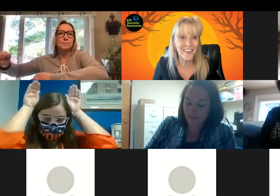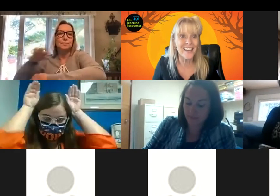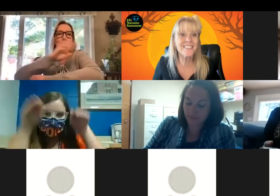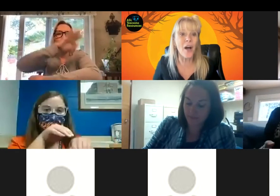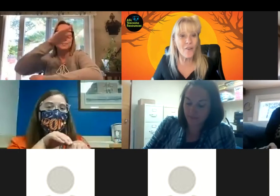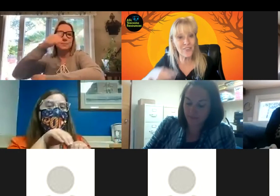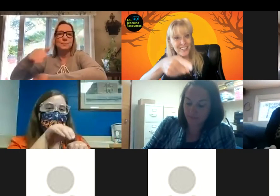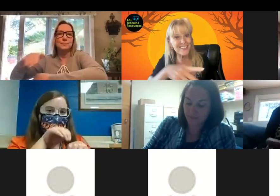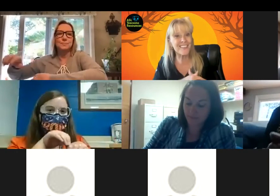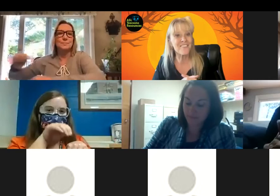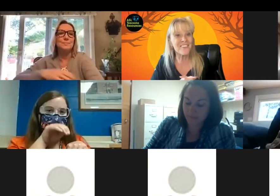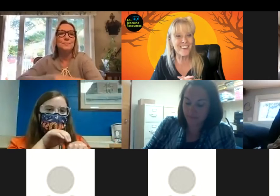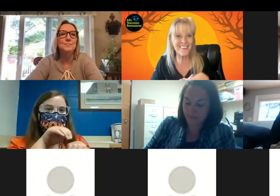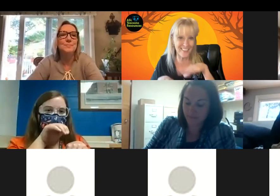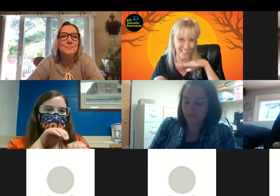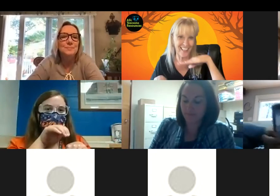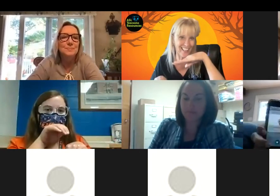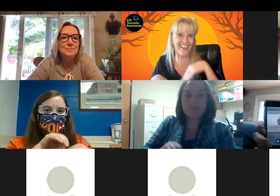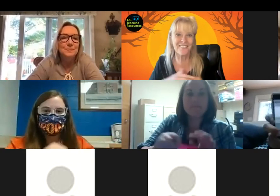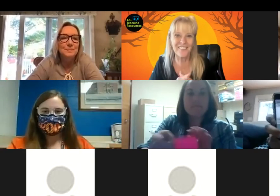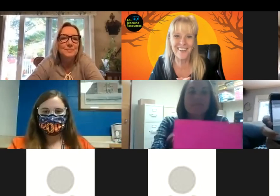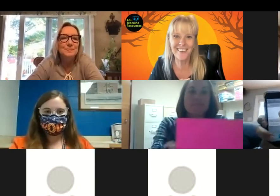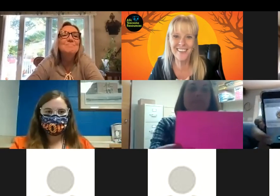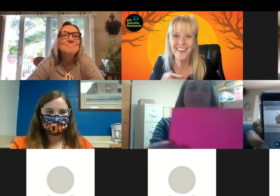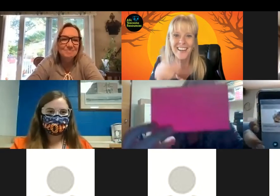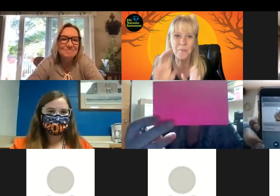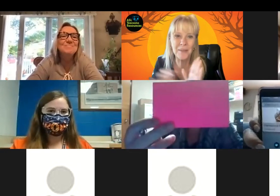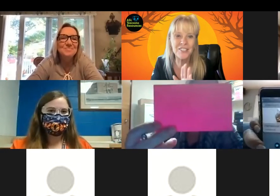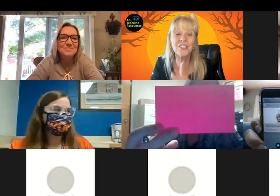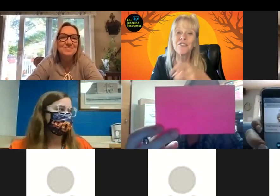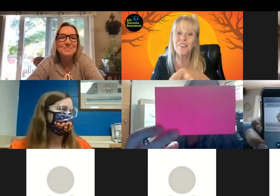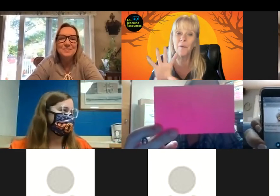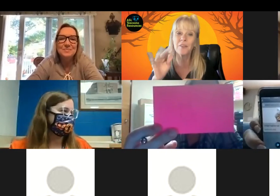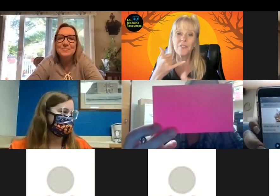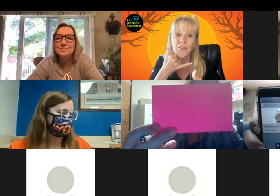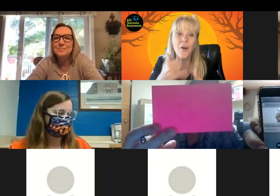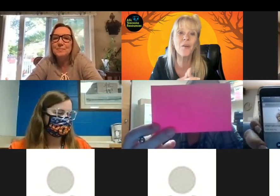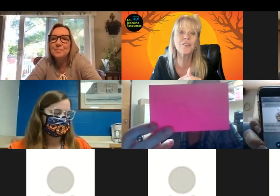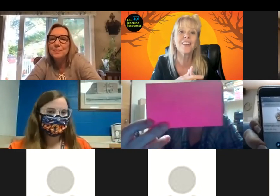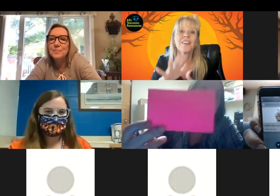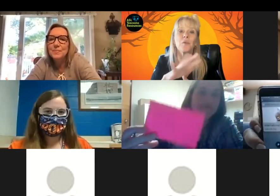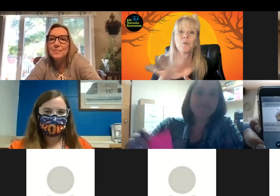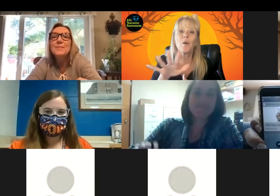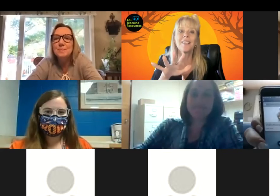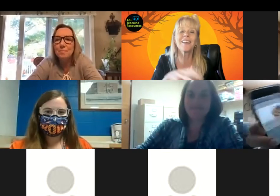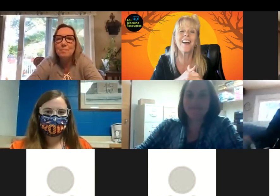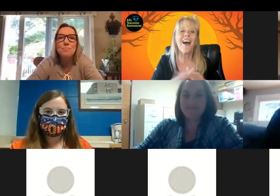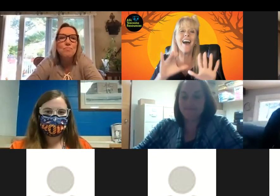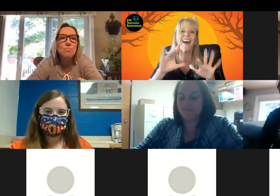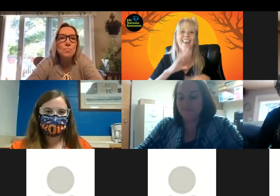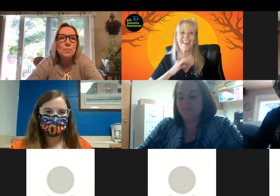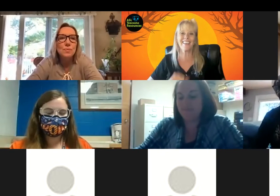Yeah, okay. So, oh, very good. Very good. Very good. Got a picture. You found one on the phone. You wrote